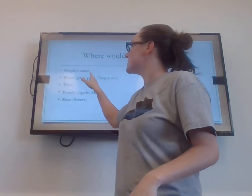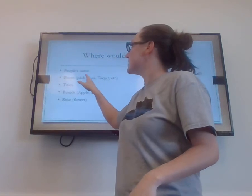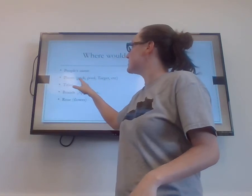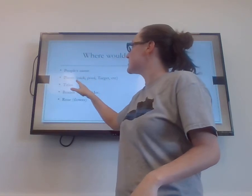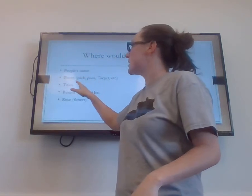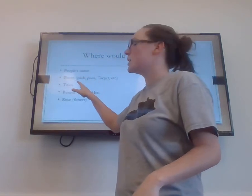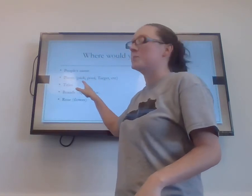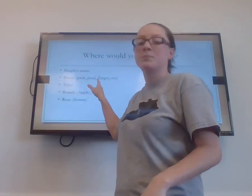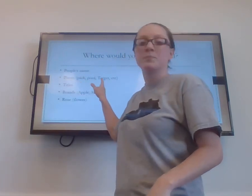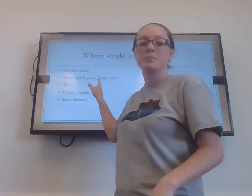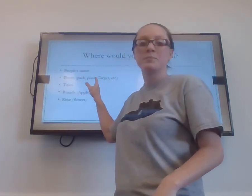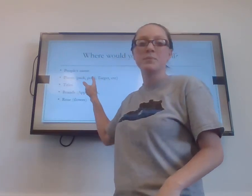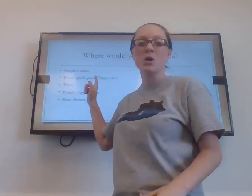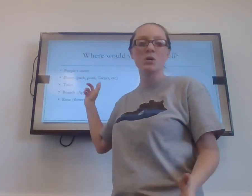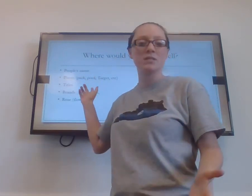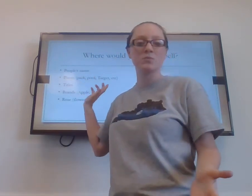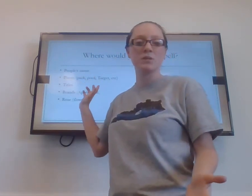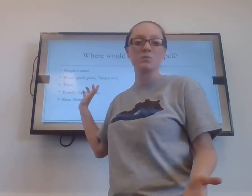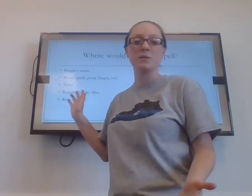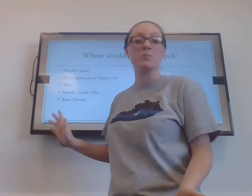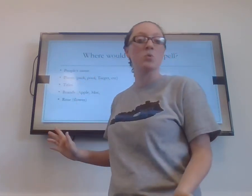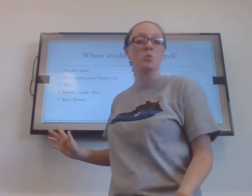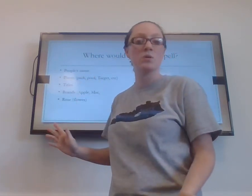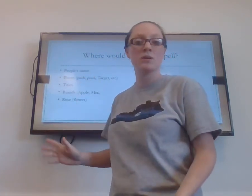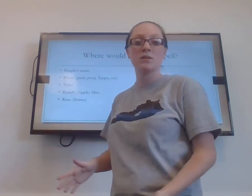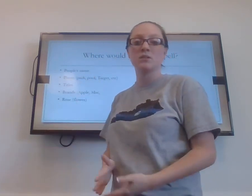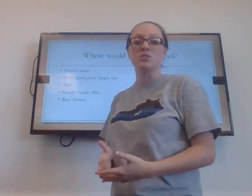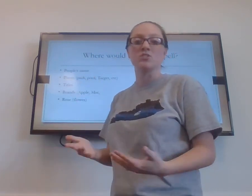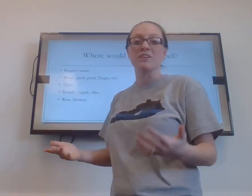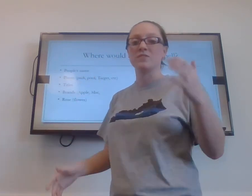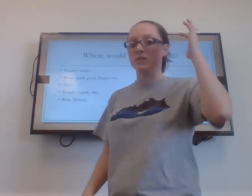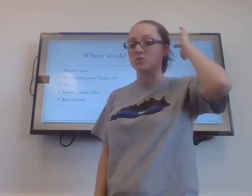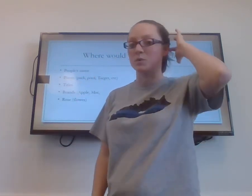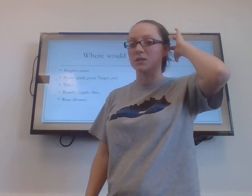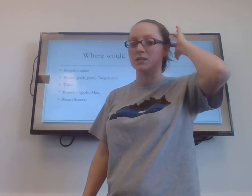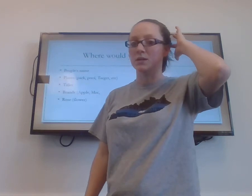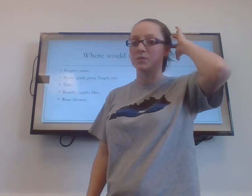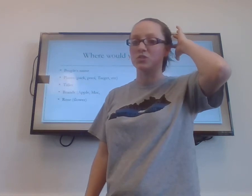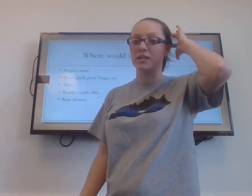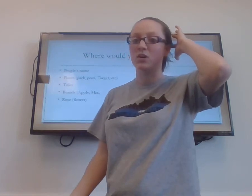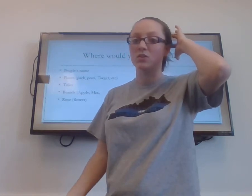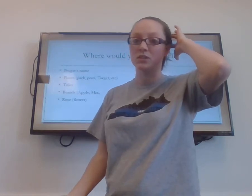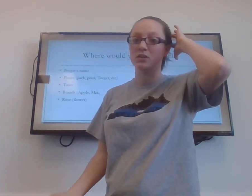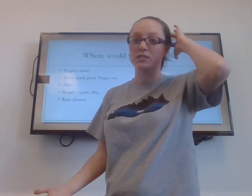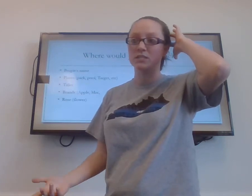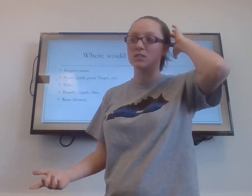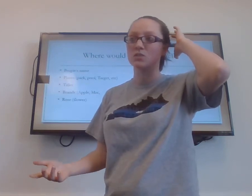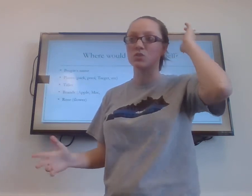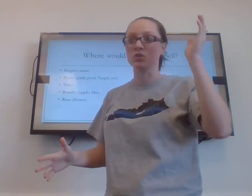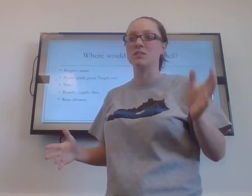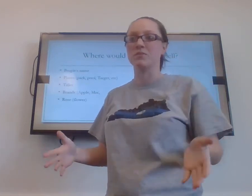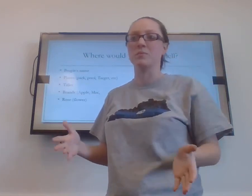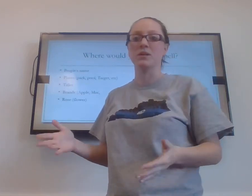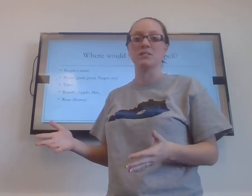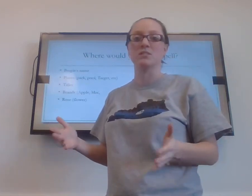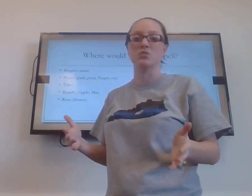names, park is a weird one, and pool, just because you have to finger spell it. There is certain different places that you need